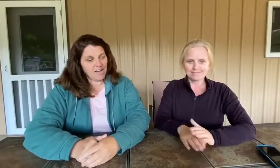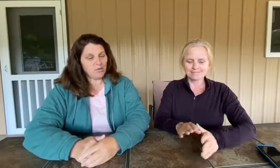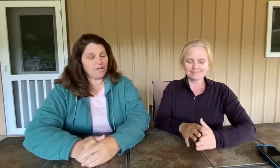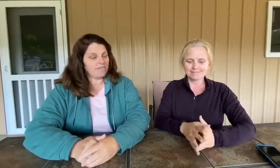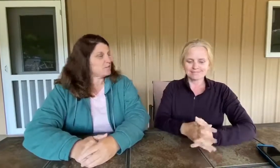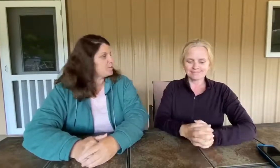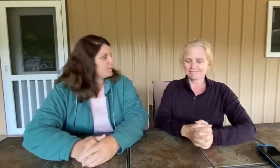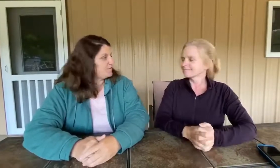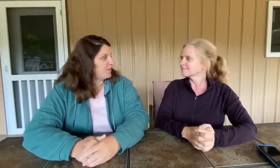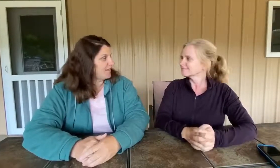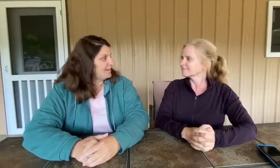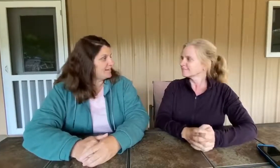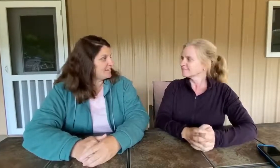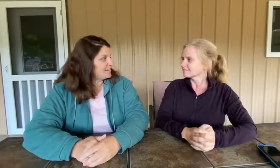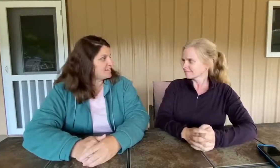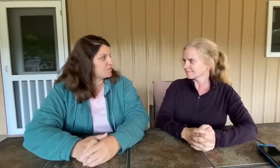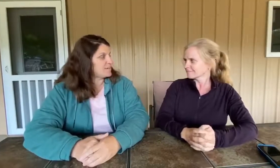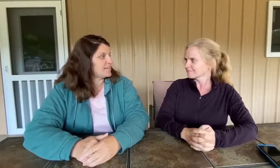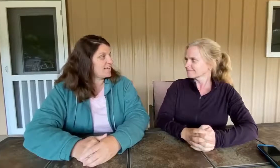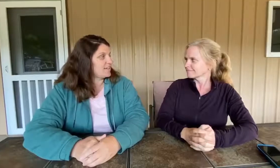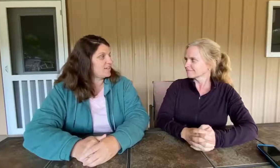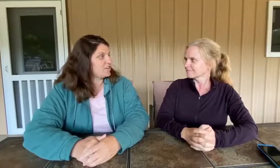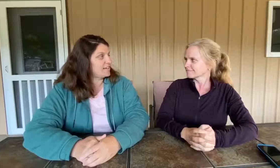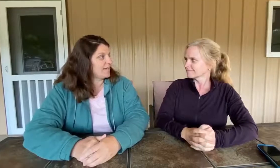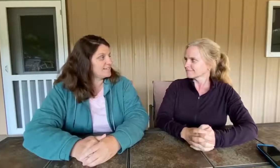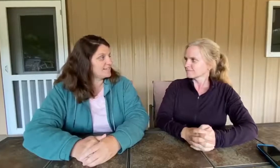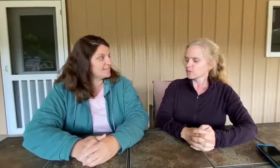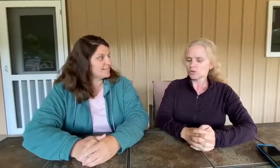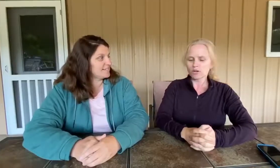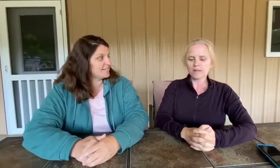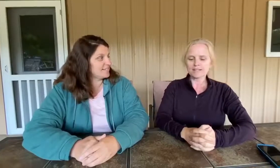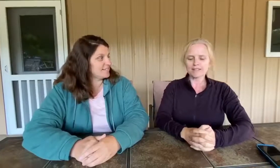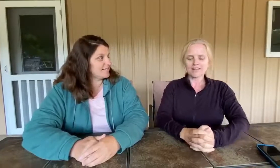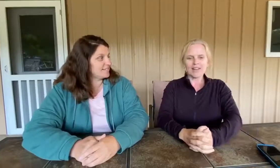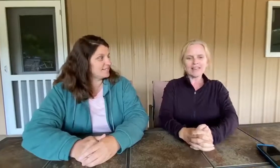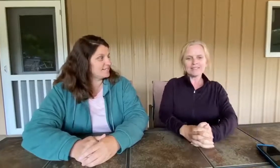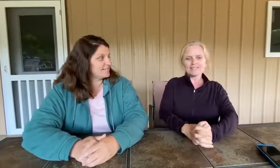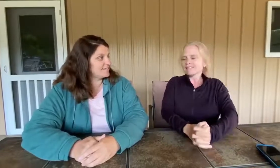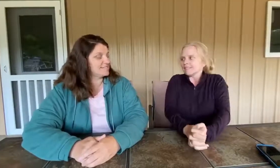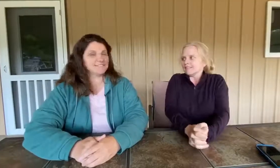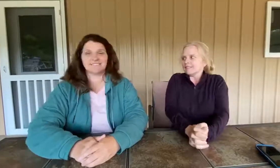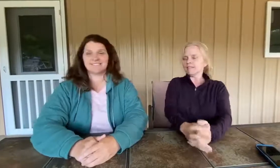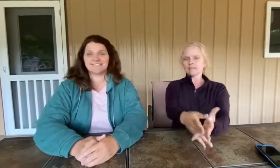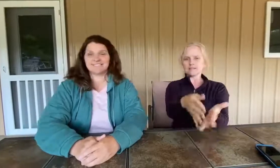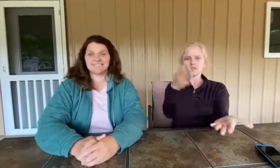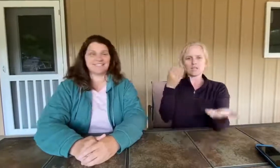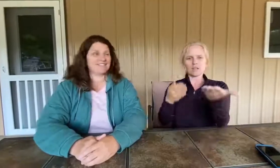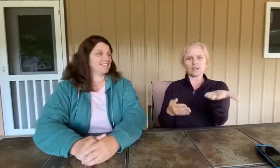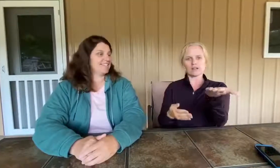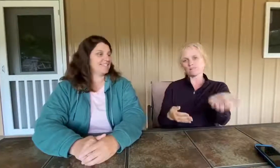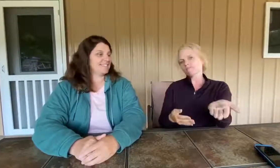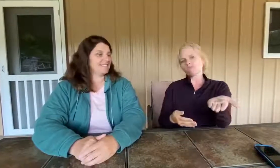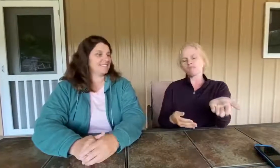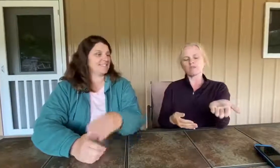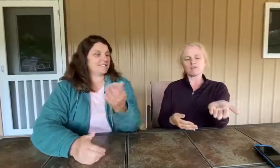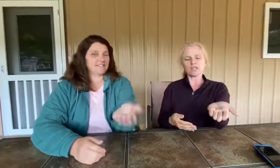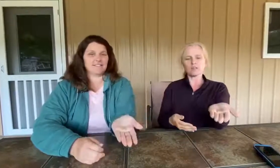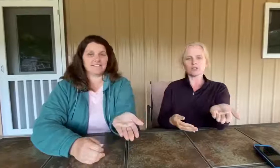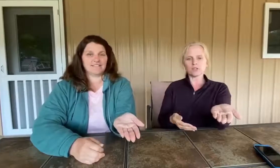Mm-hmm. Well, this has been fun. Mm-hmm. Do you want to say goodnight? Sure, we can say goodnight. So you take your left hand, put your left